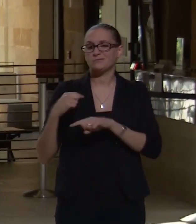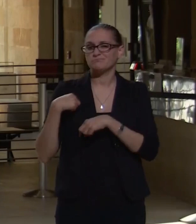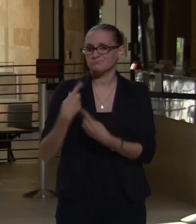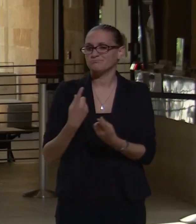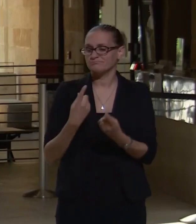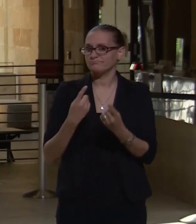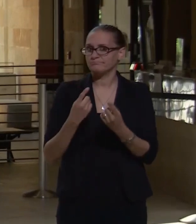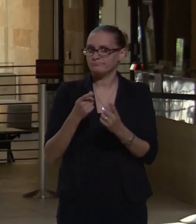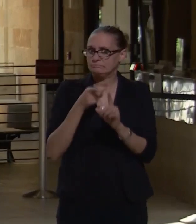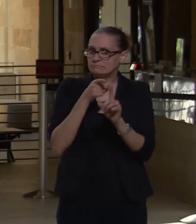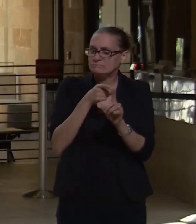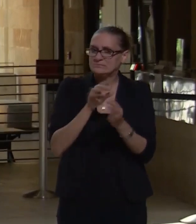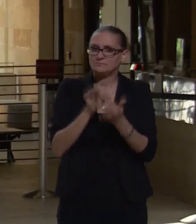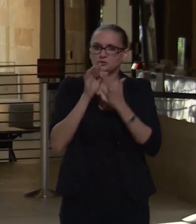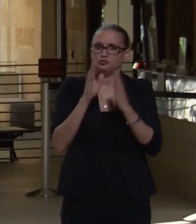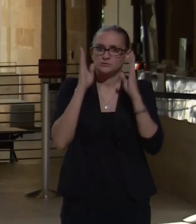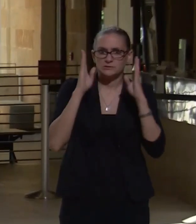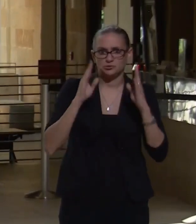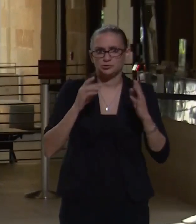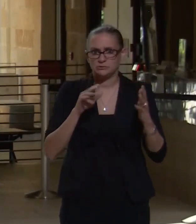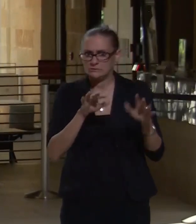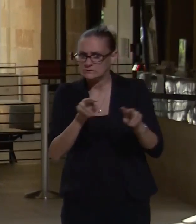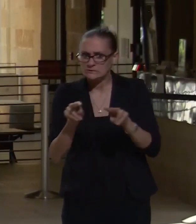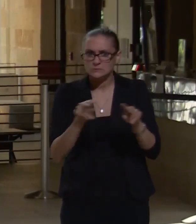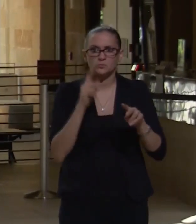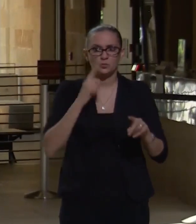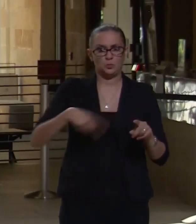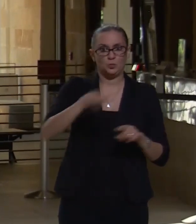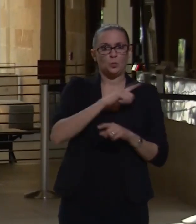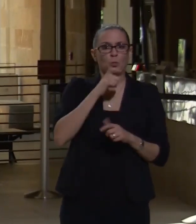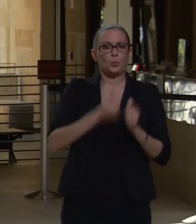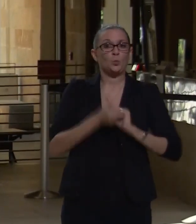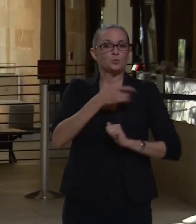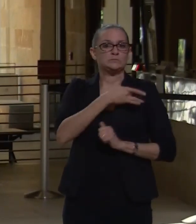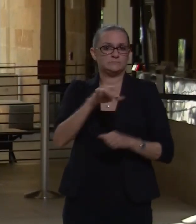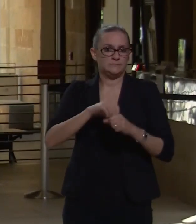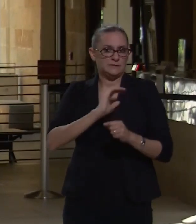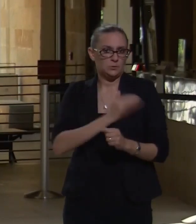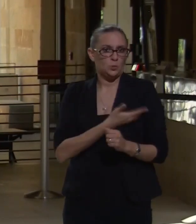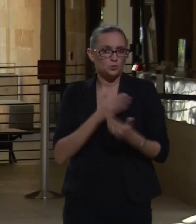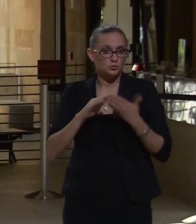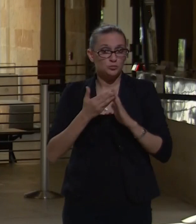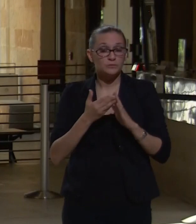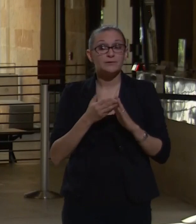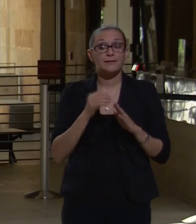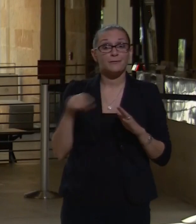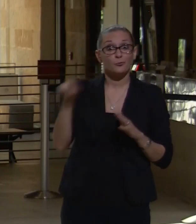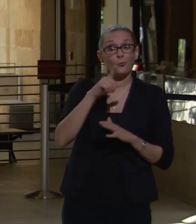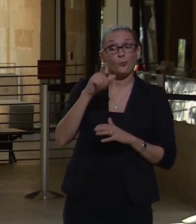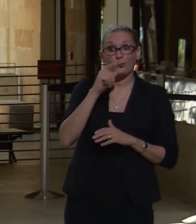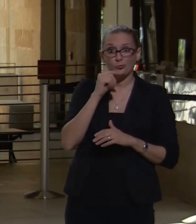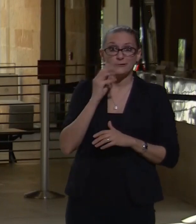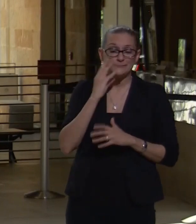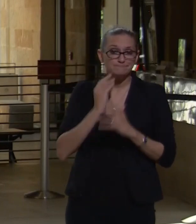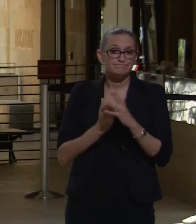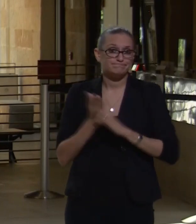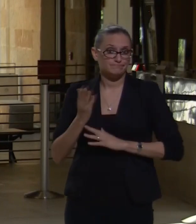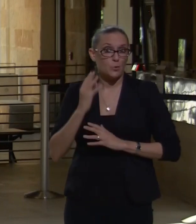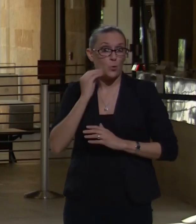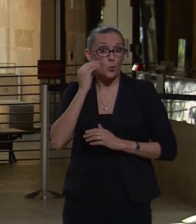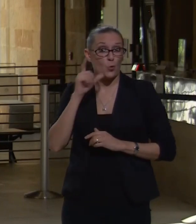particular attention paid to those of us that are the most susceptible in our community. And those that are experiencing homelessness in our